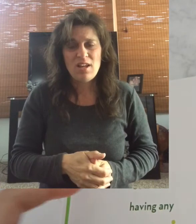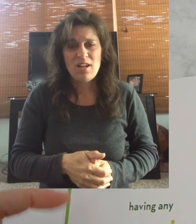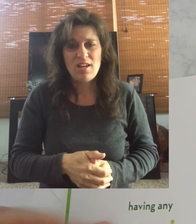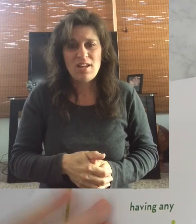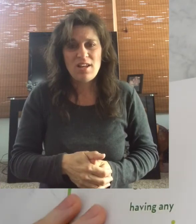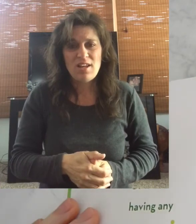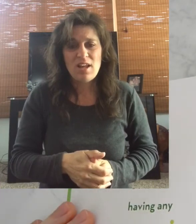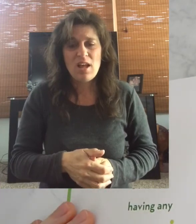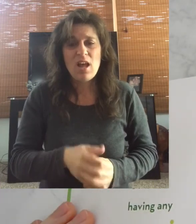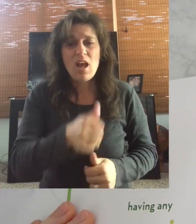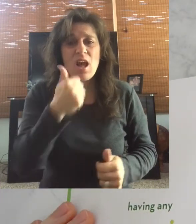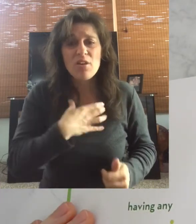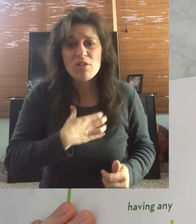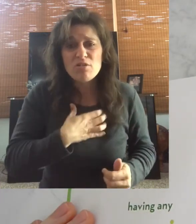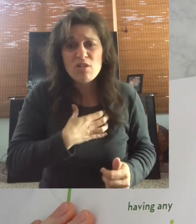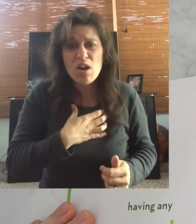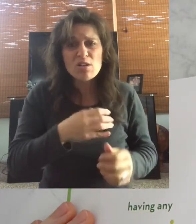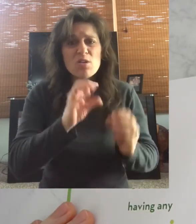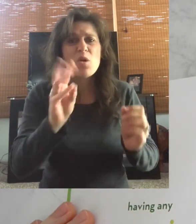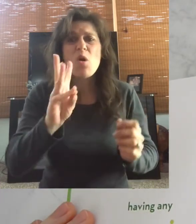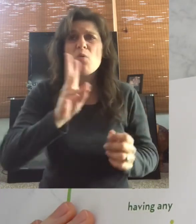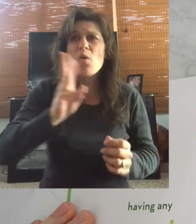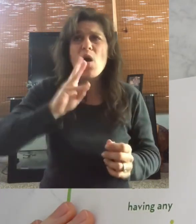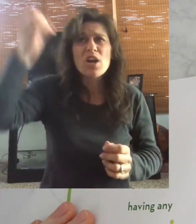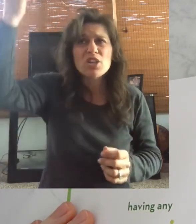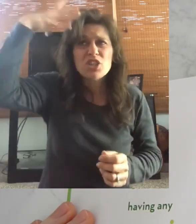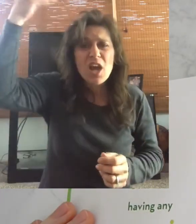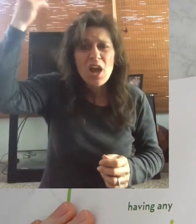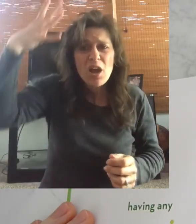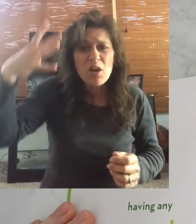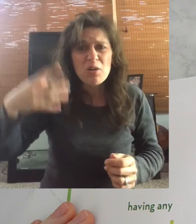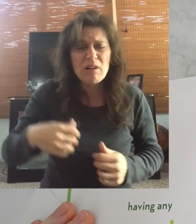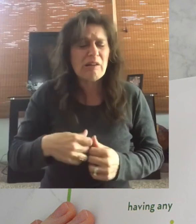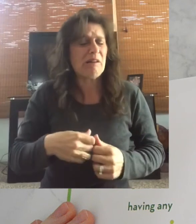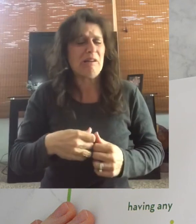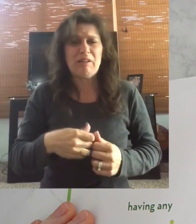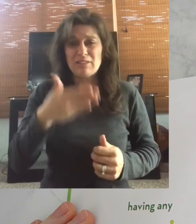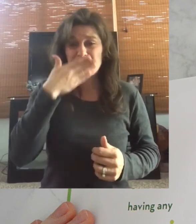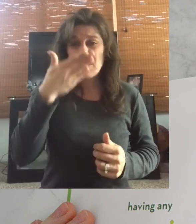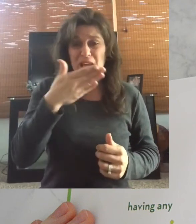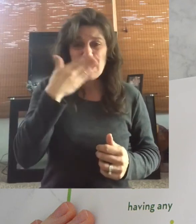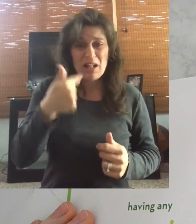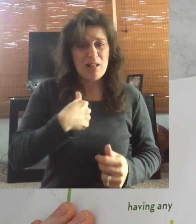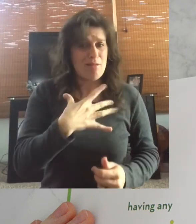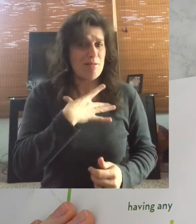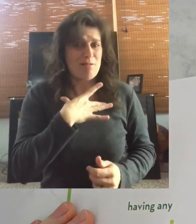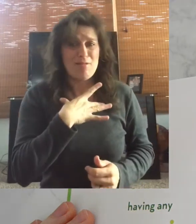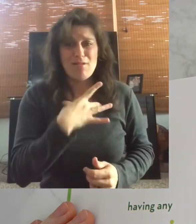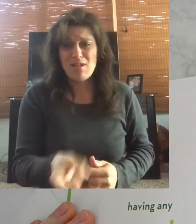Or not having any running water. I don't do